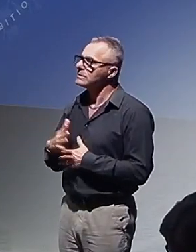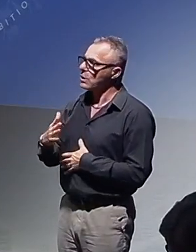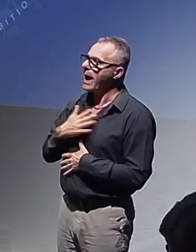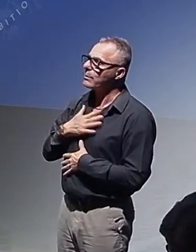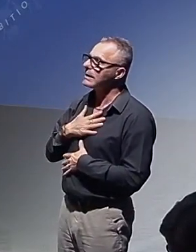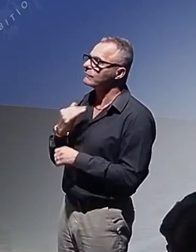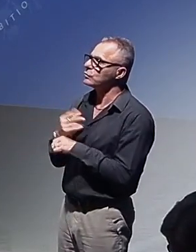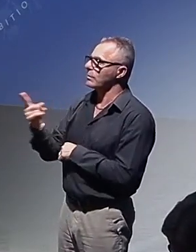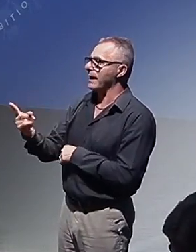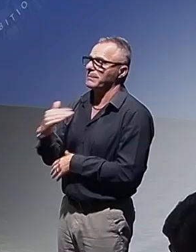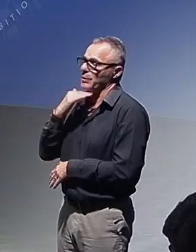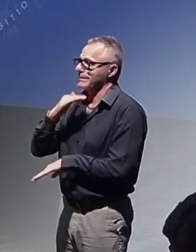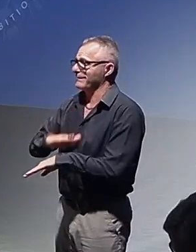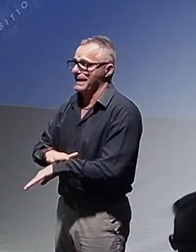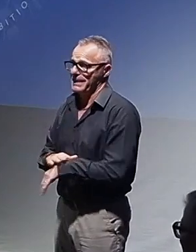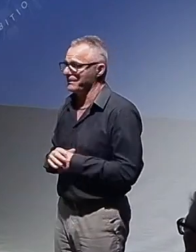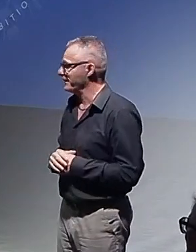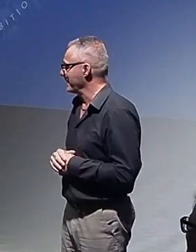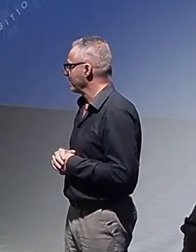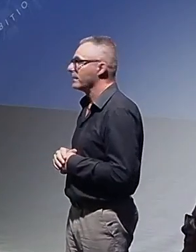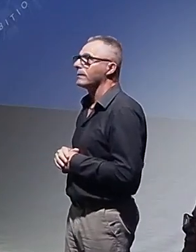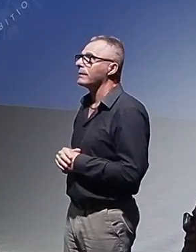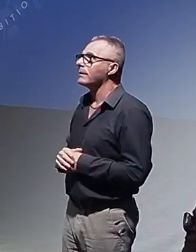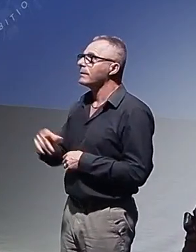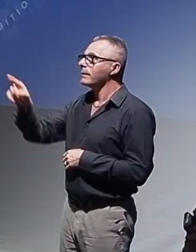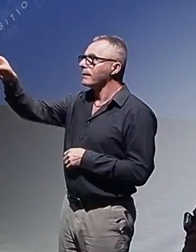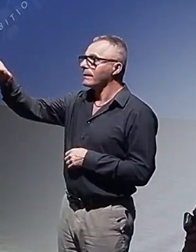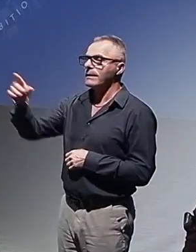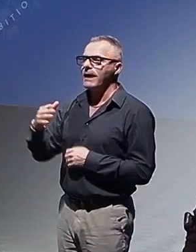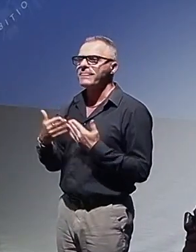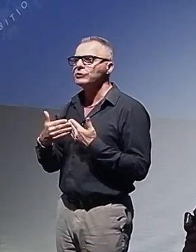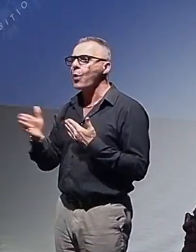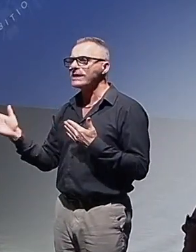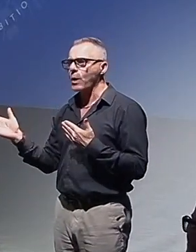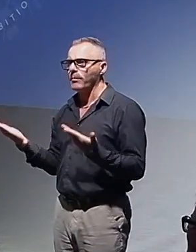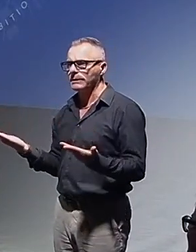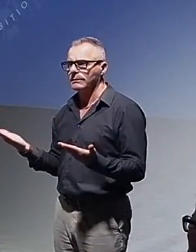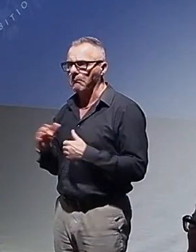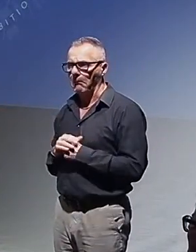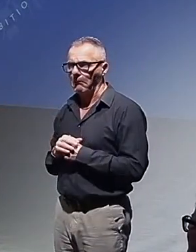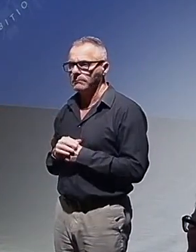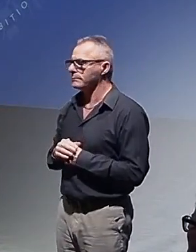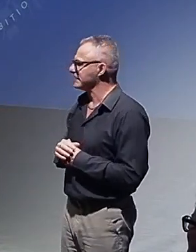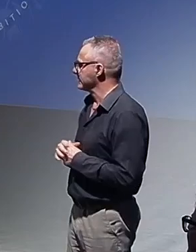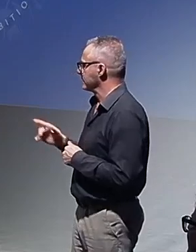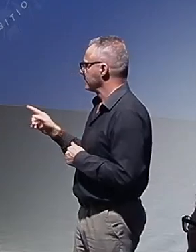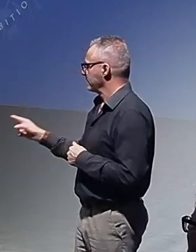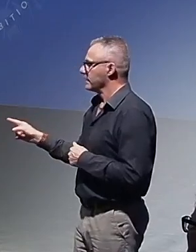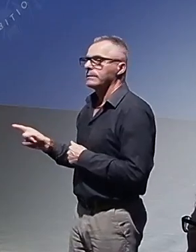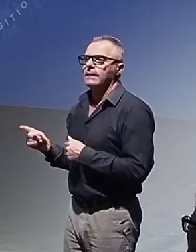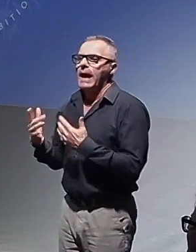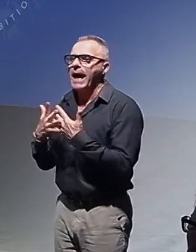but I don't have time. By the way, so yeah. Oh yeah, great. So we have many amazing